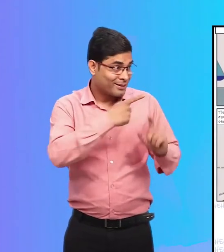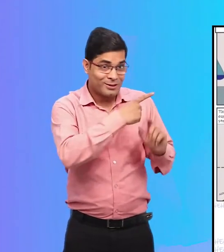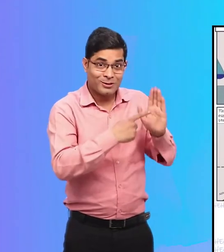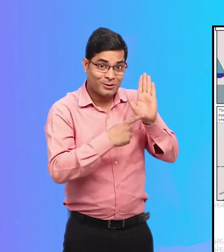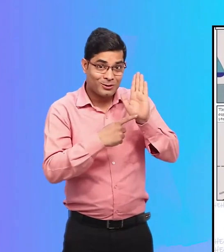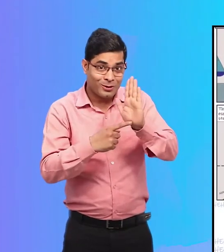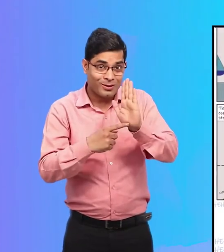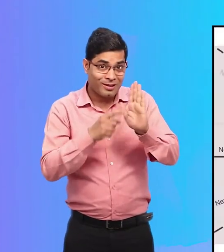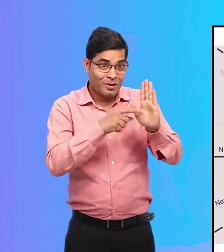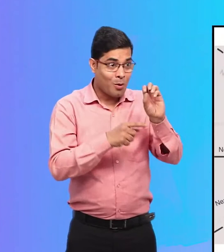speaker.